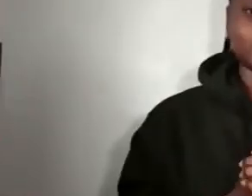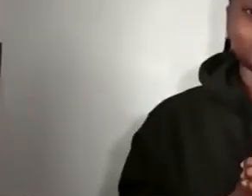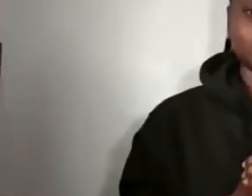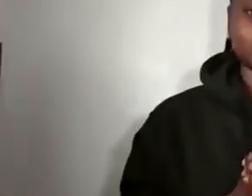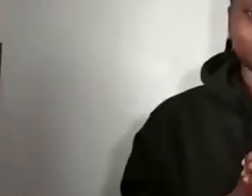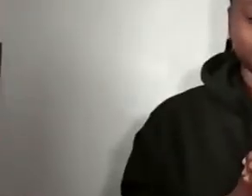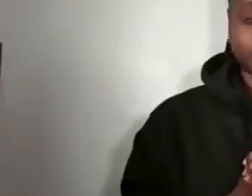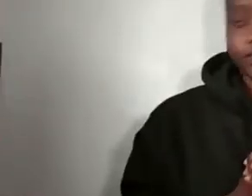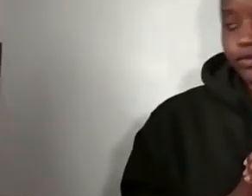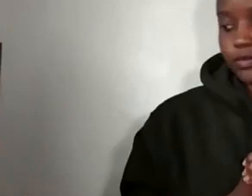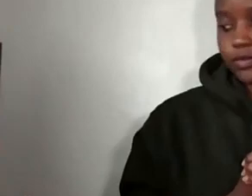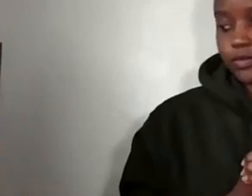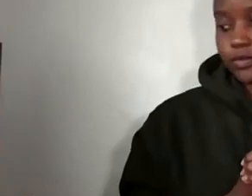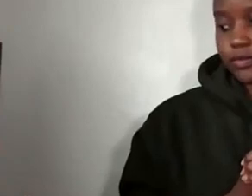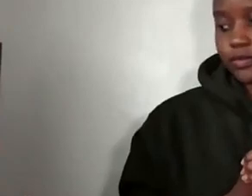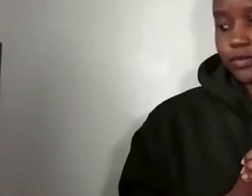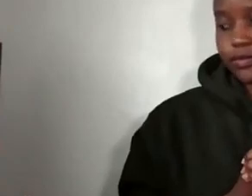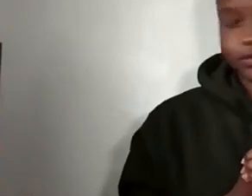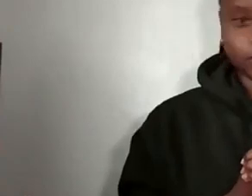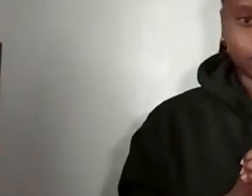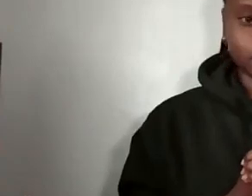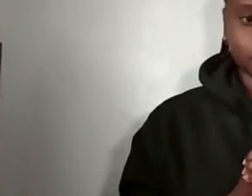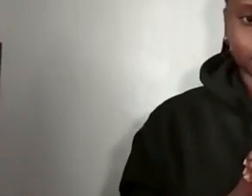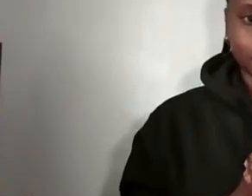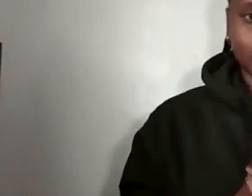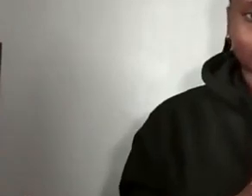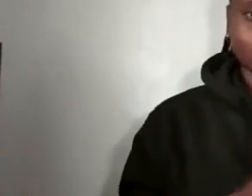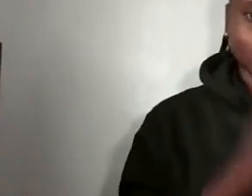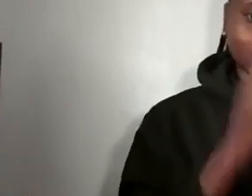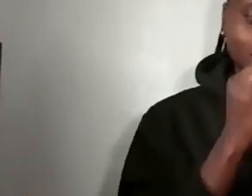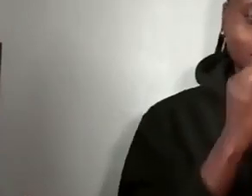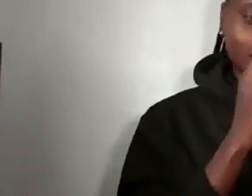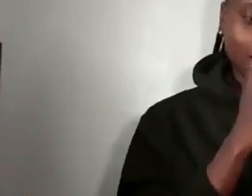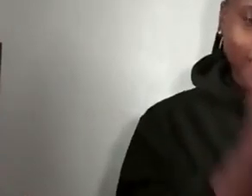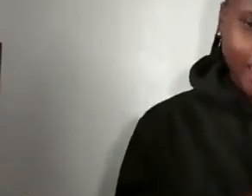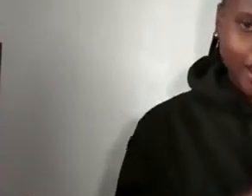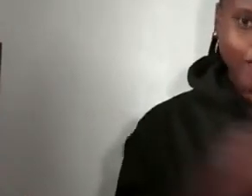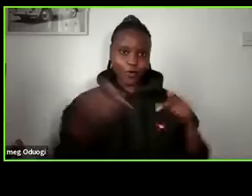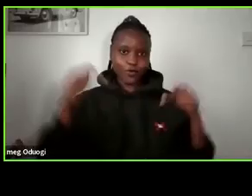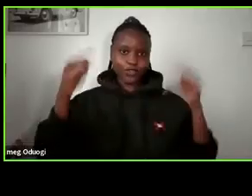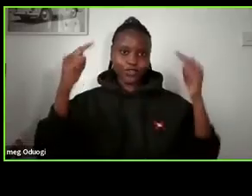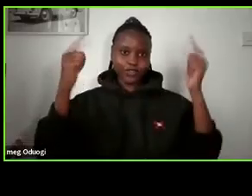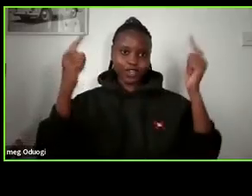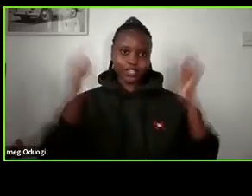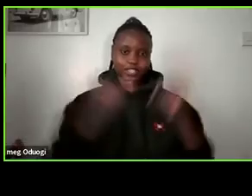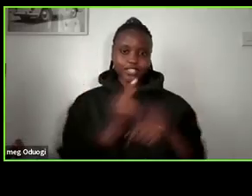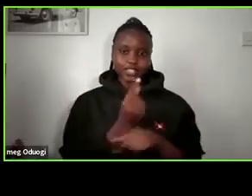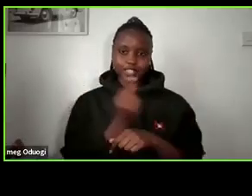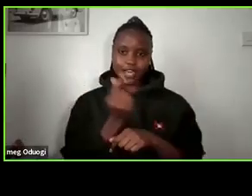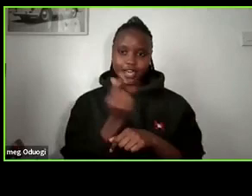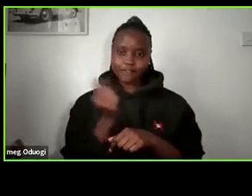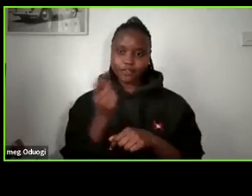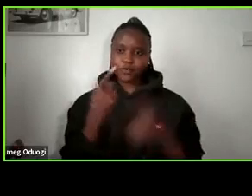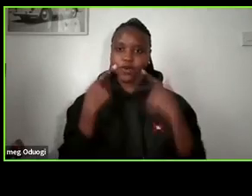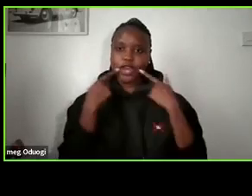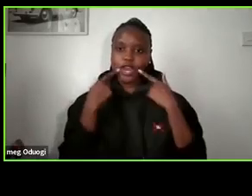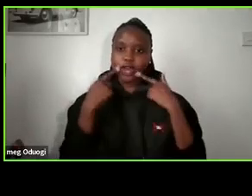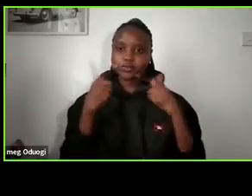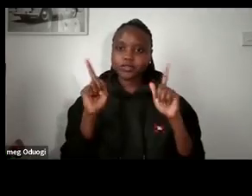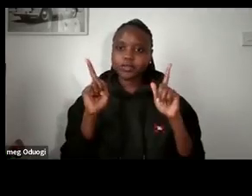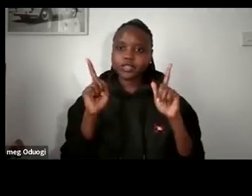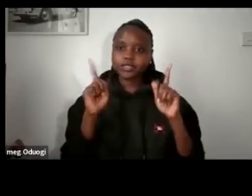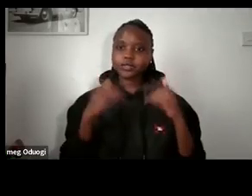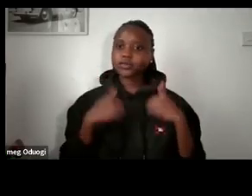So we have come to the tail end of our event. Just a few announcements. We will have